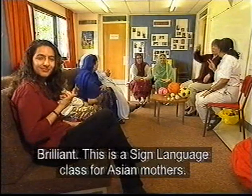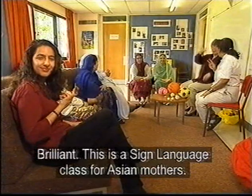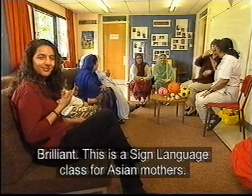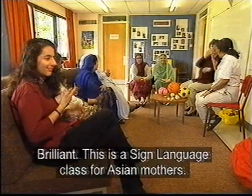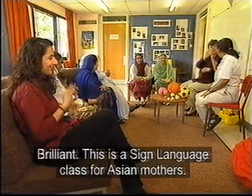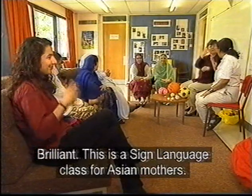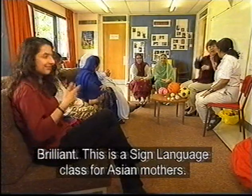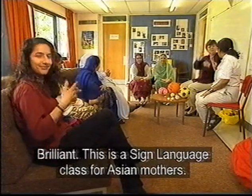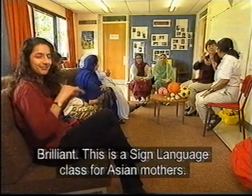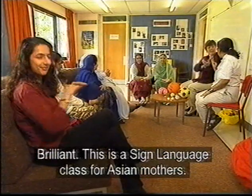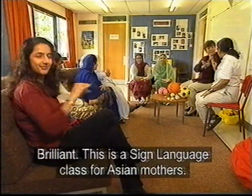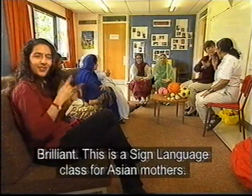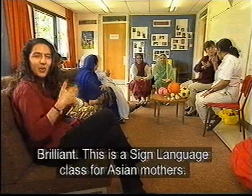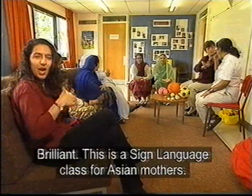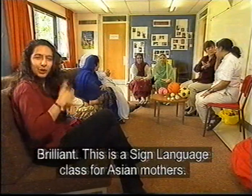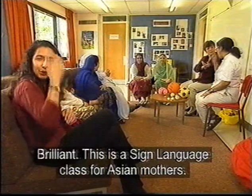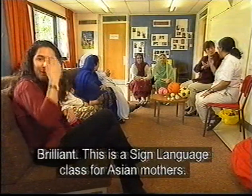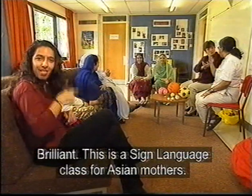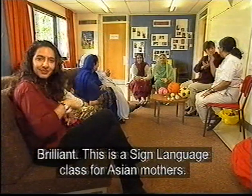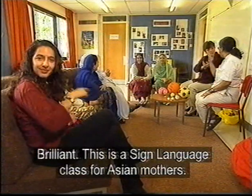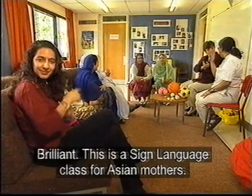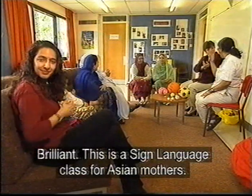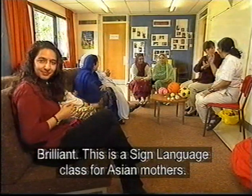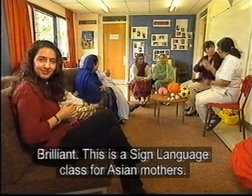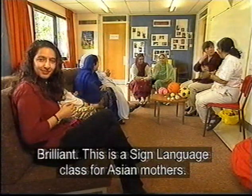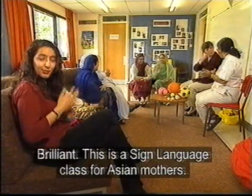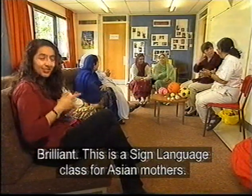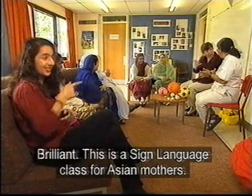Brilliant. This is a sign language class for Asian mothers.